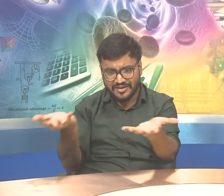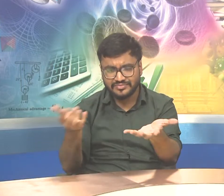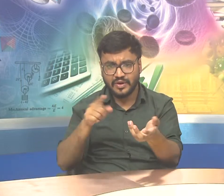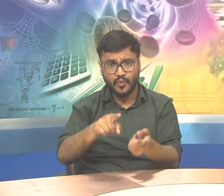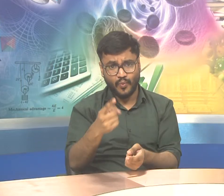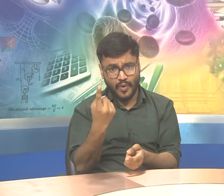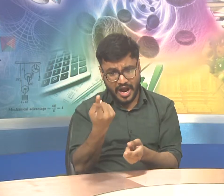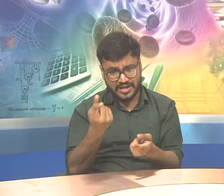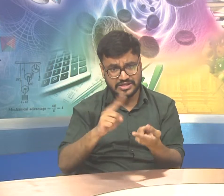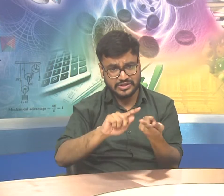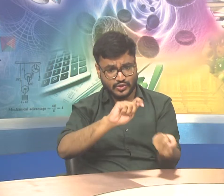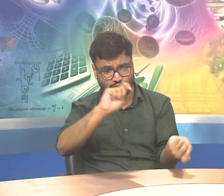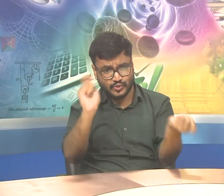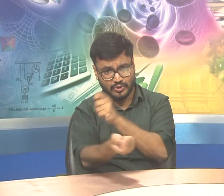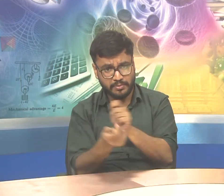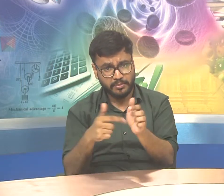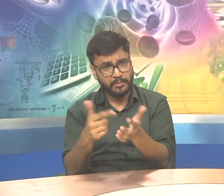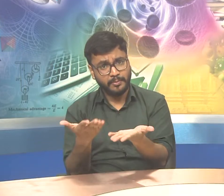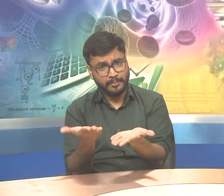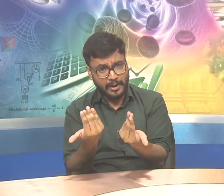explain energy transformation